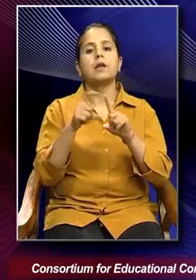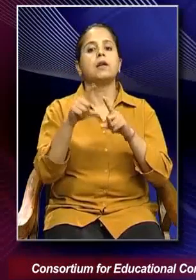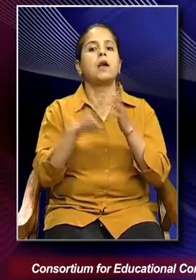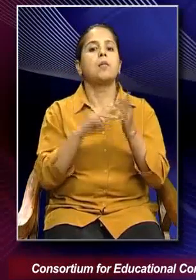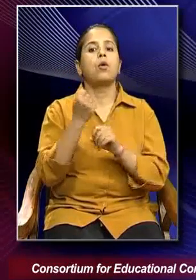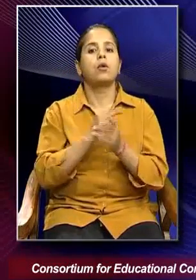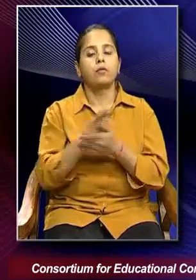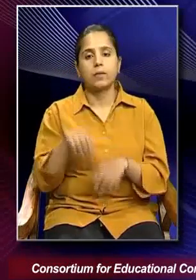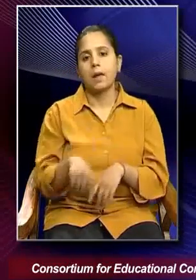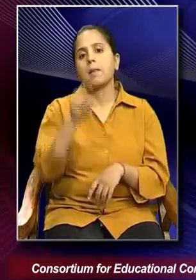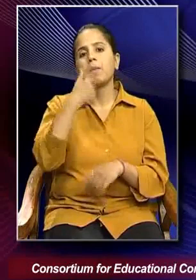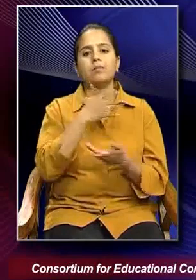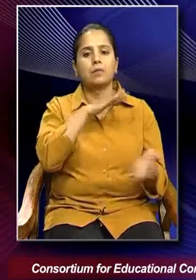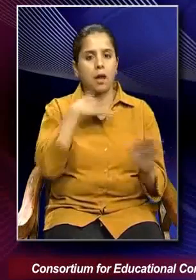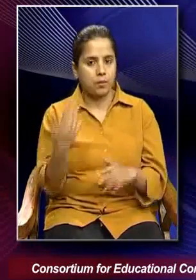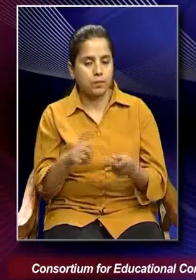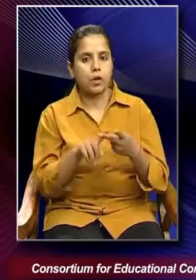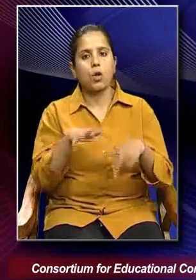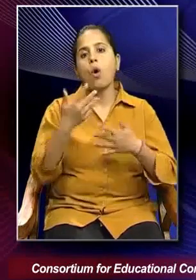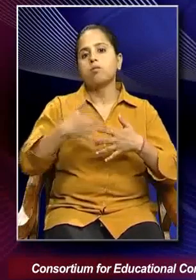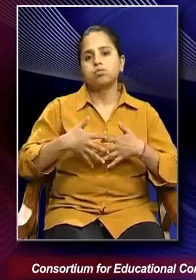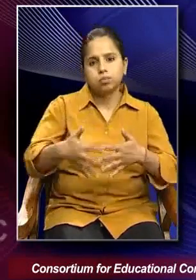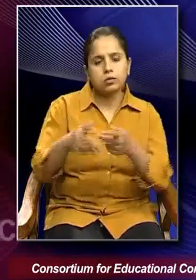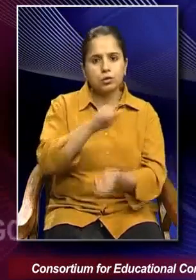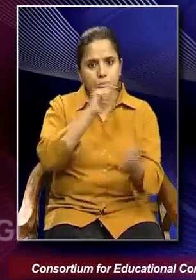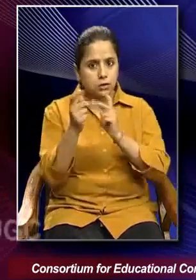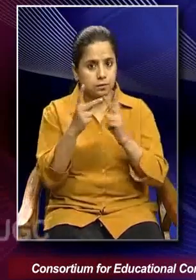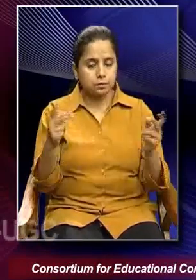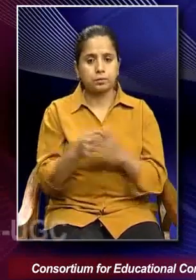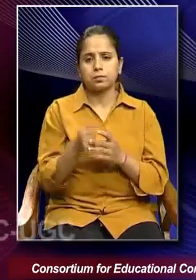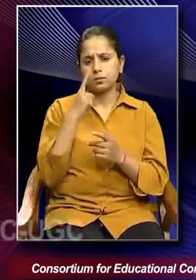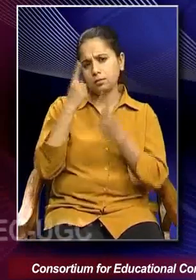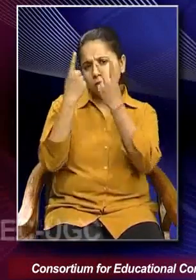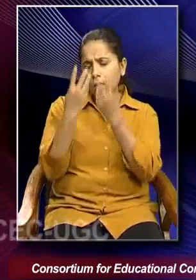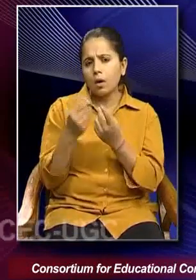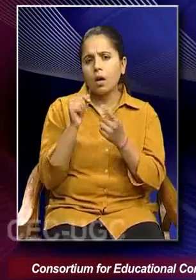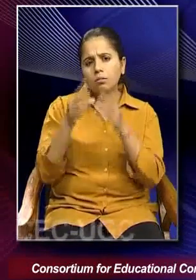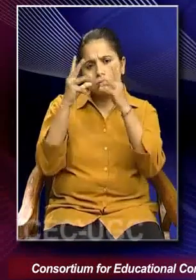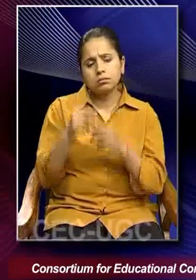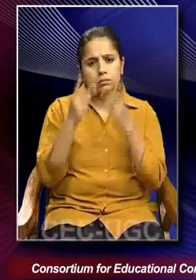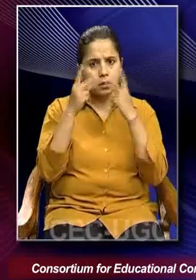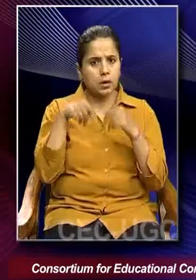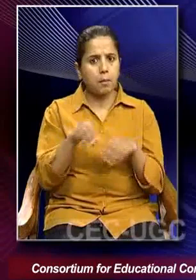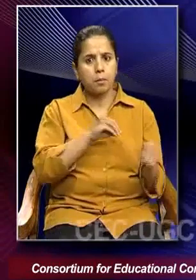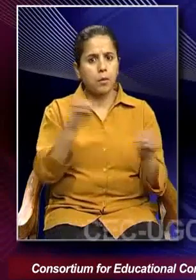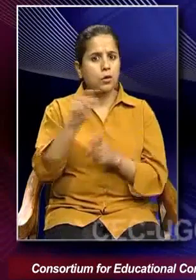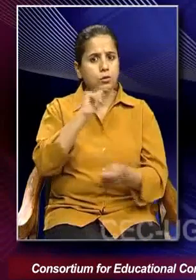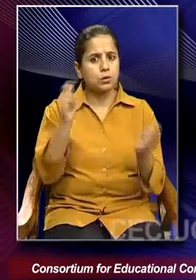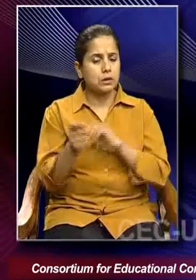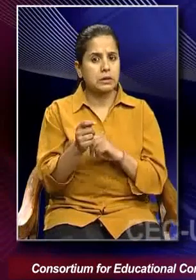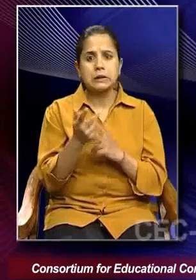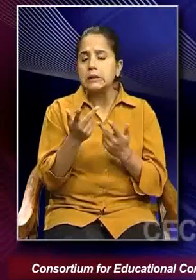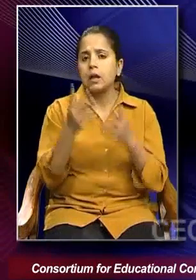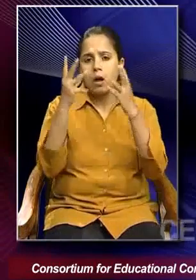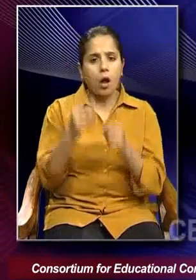that is mortality change and fertility change, measuring migration change is very